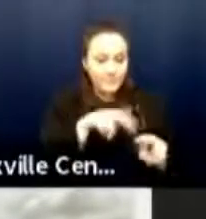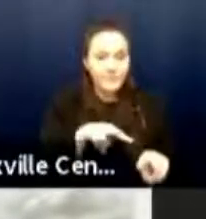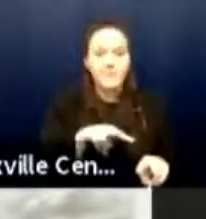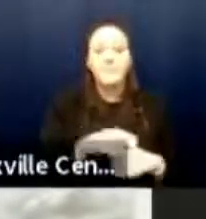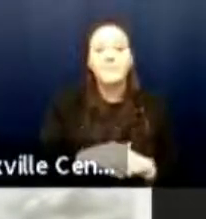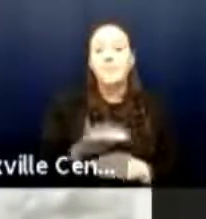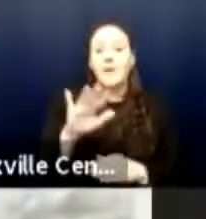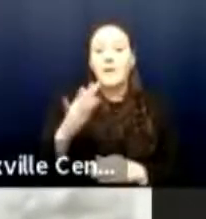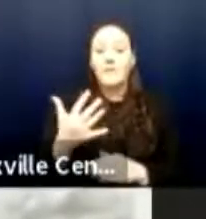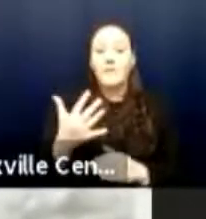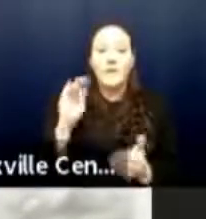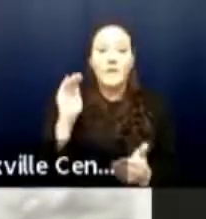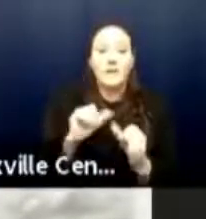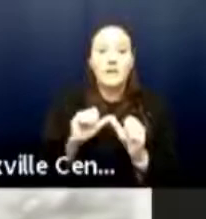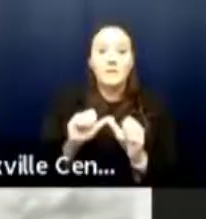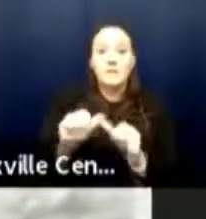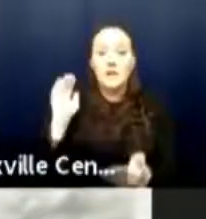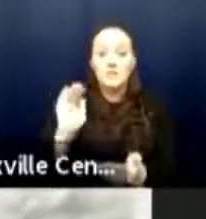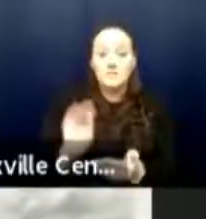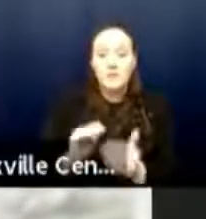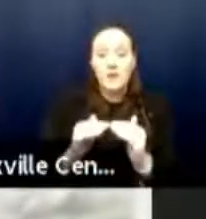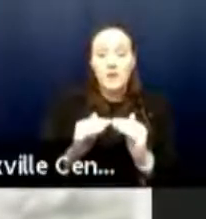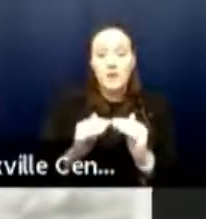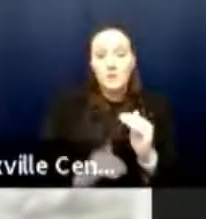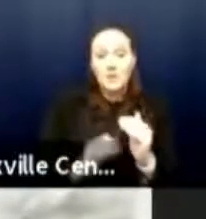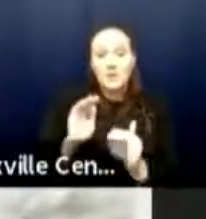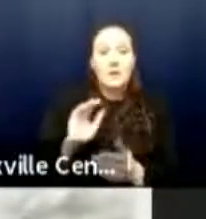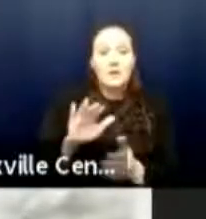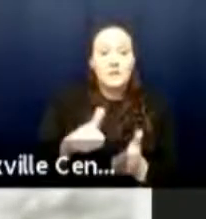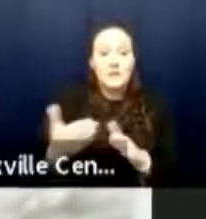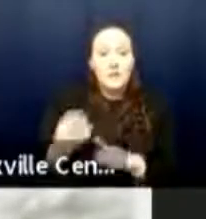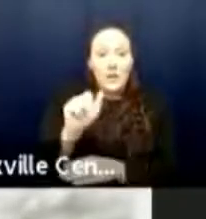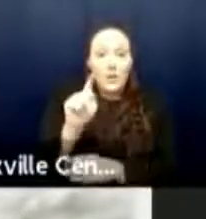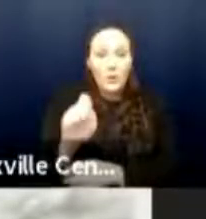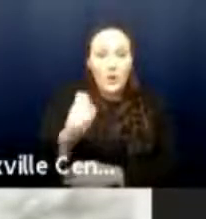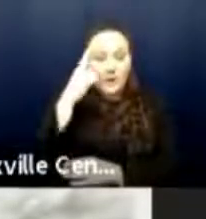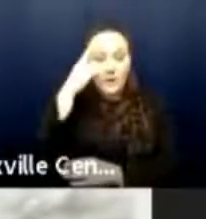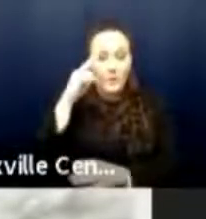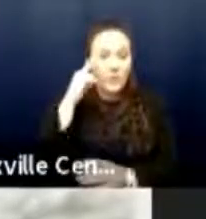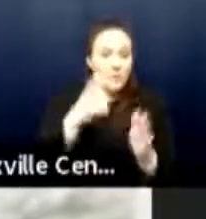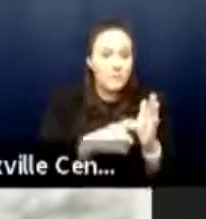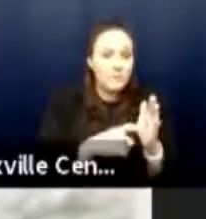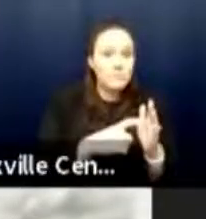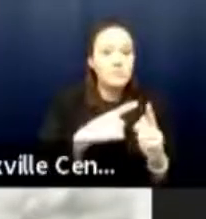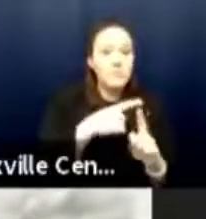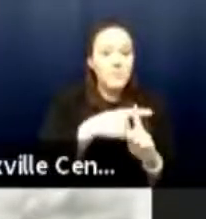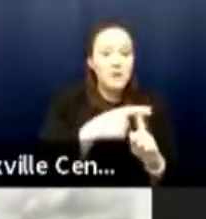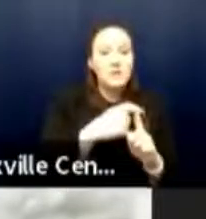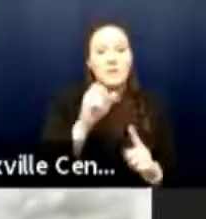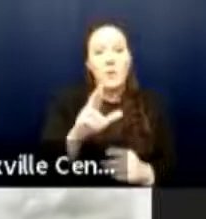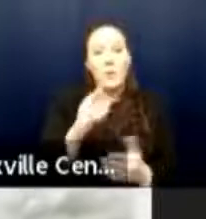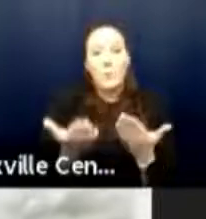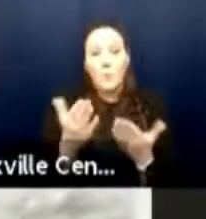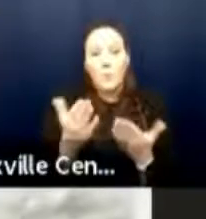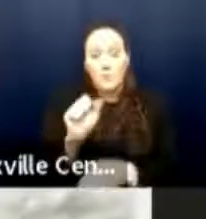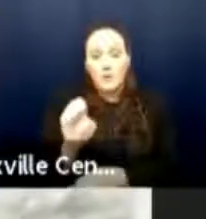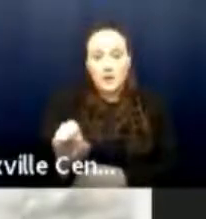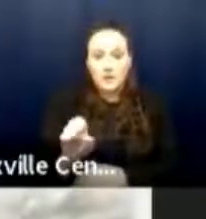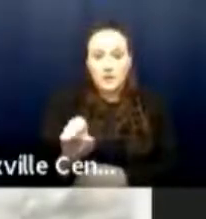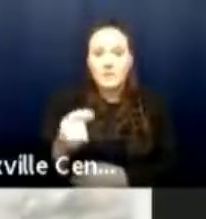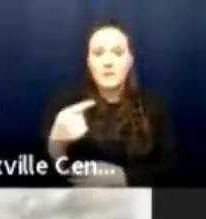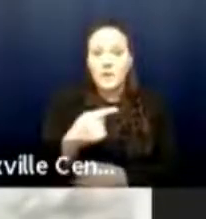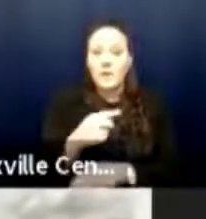or decreased COVID-19 related death rate for identified positive or probable cases. For this benchmark, we use a